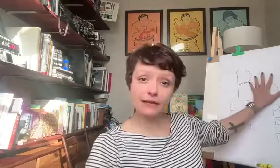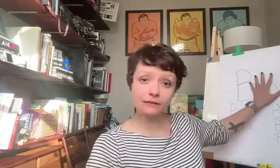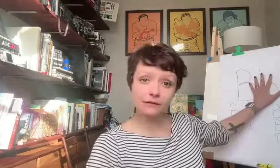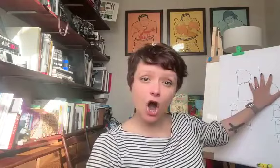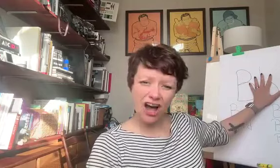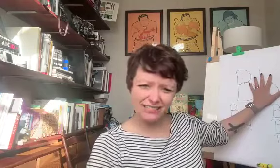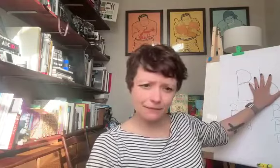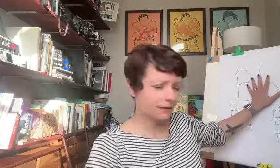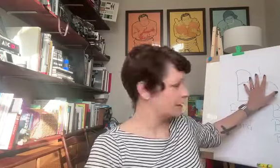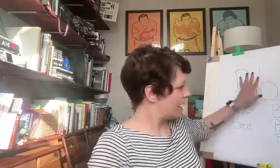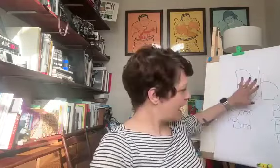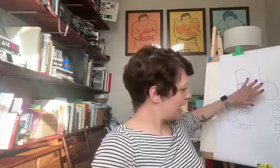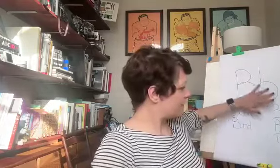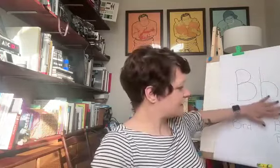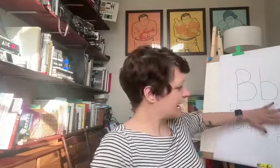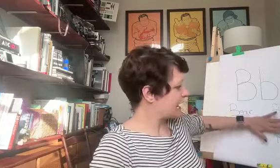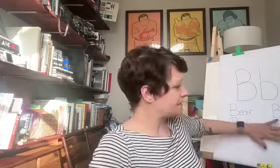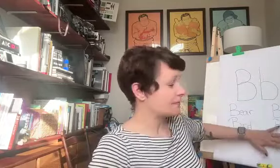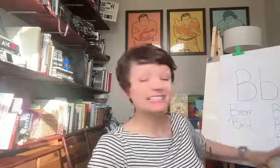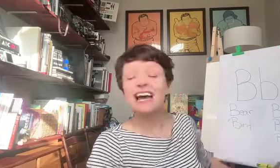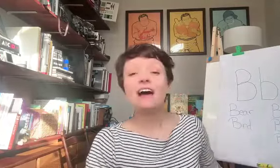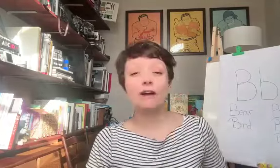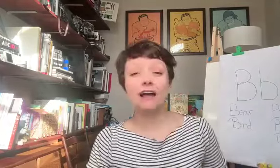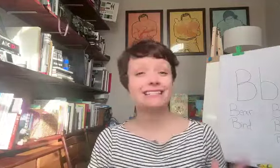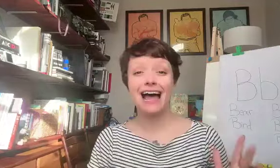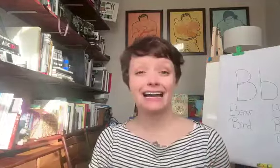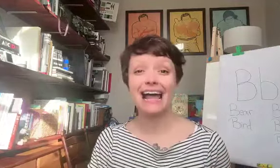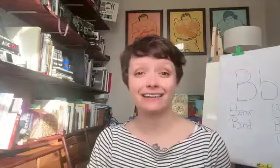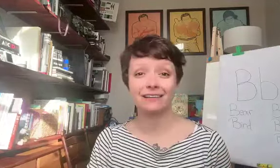B, awesome. And if you've taken up some of these, friends, again,